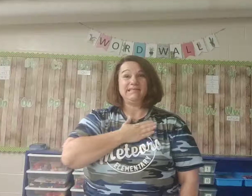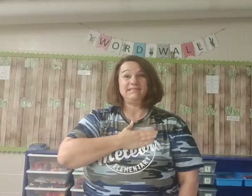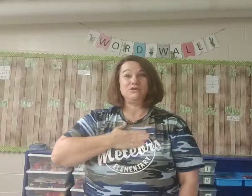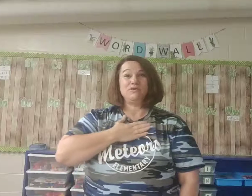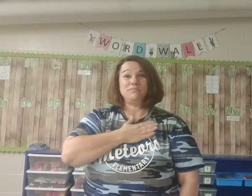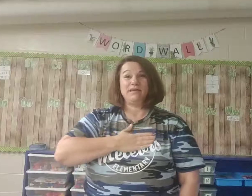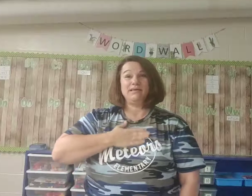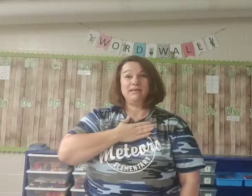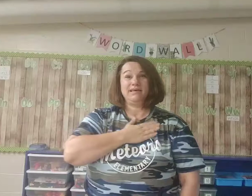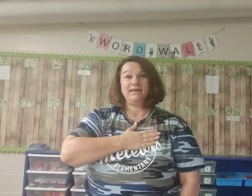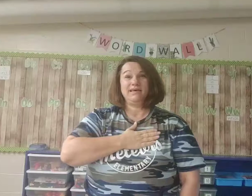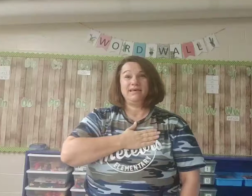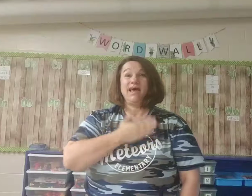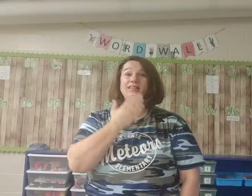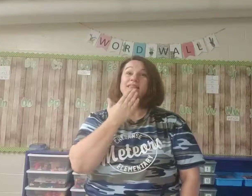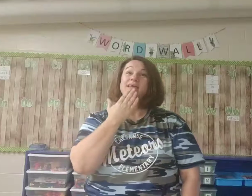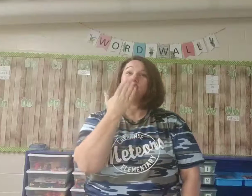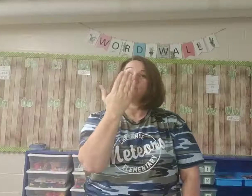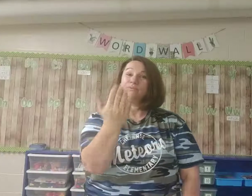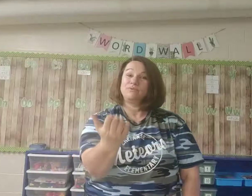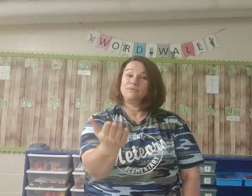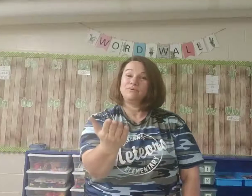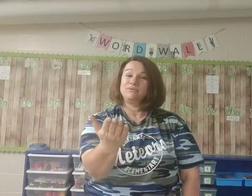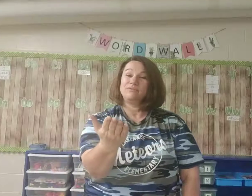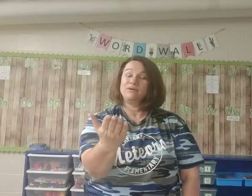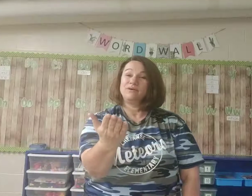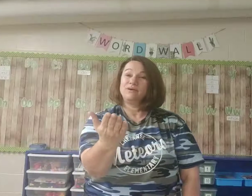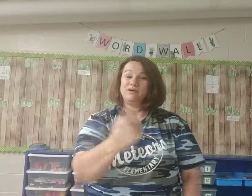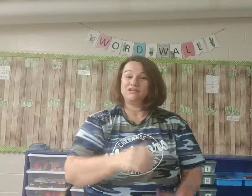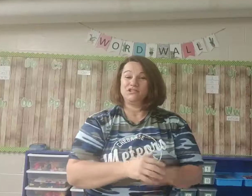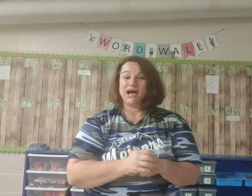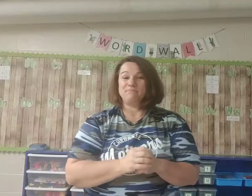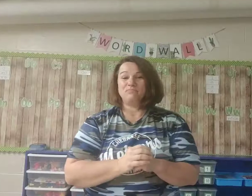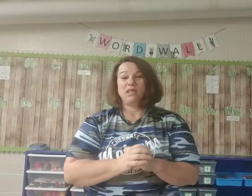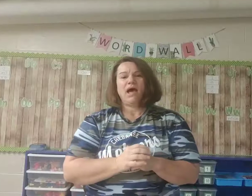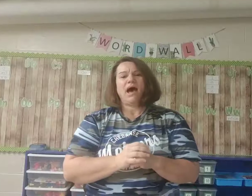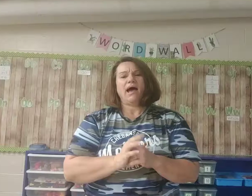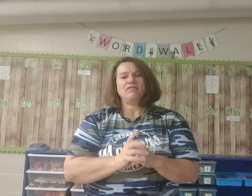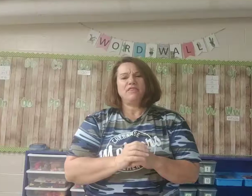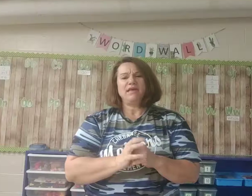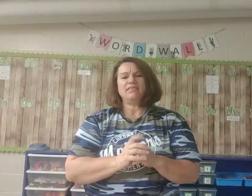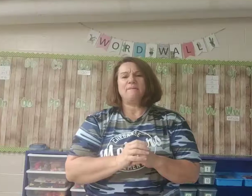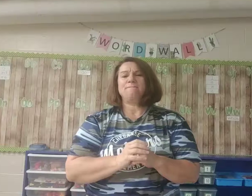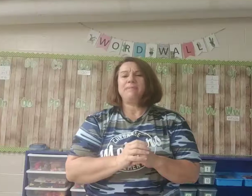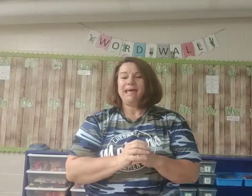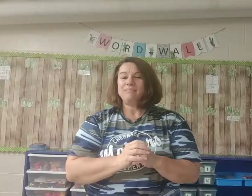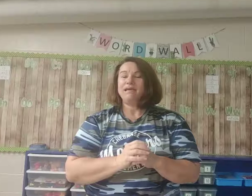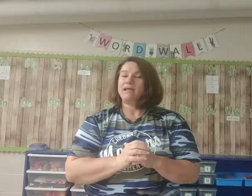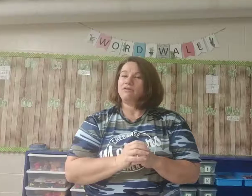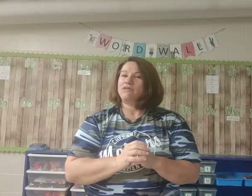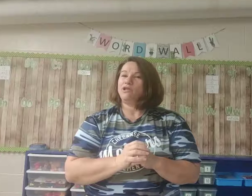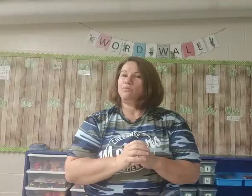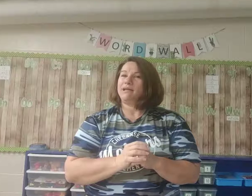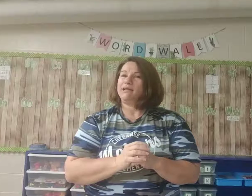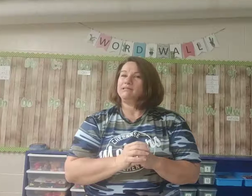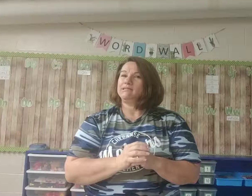Please do it with me. And thank you. Good job. I think that maybe another thing you might need to